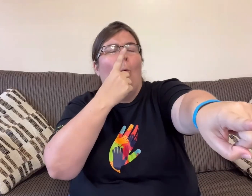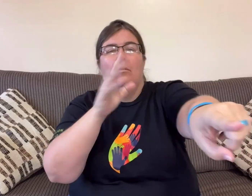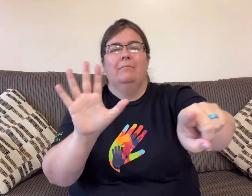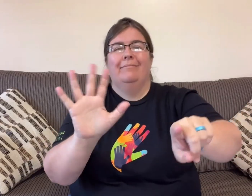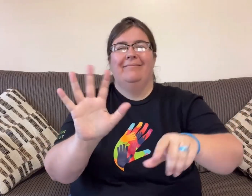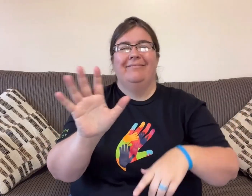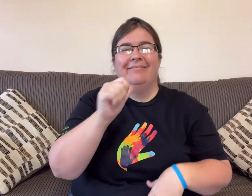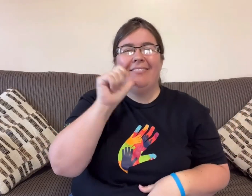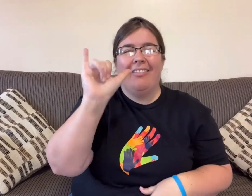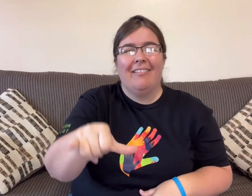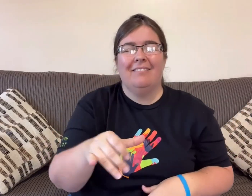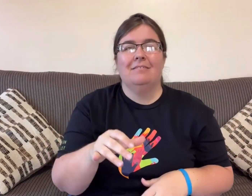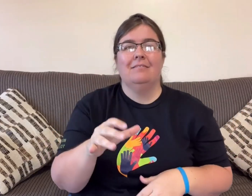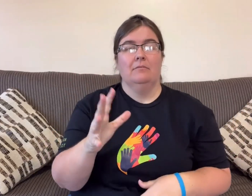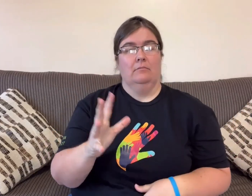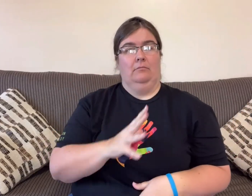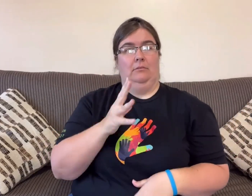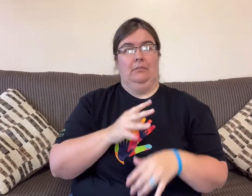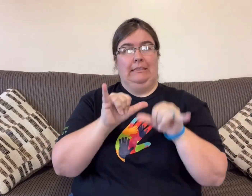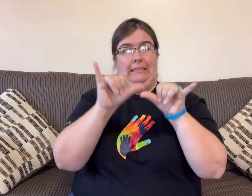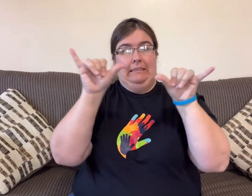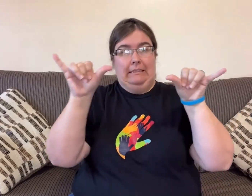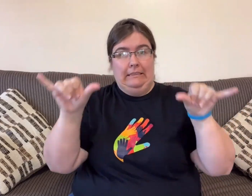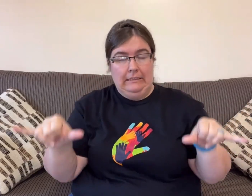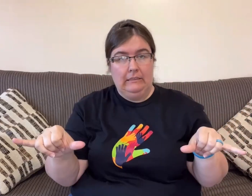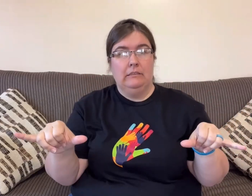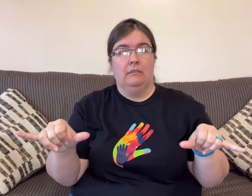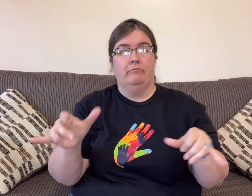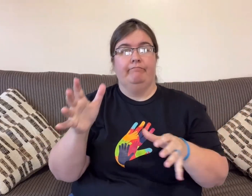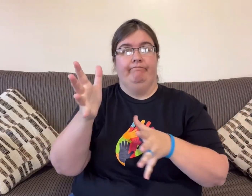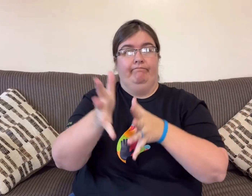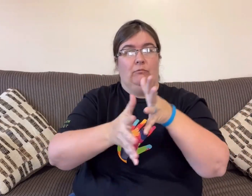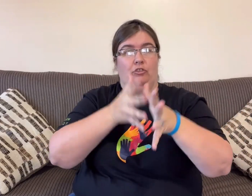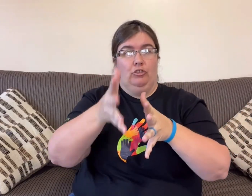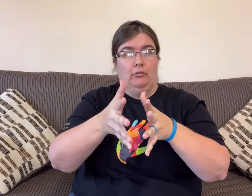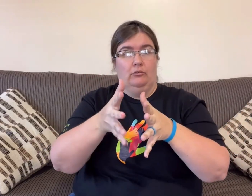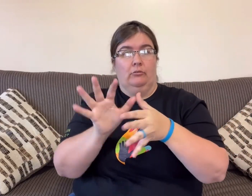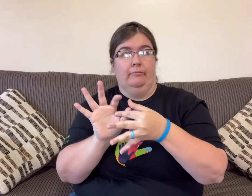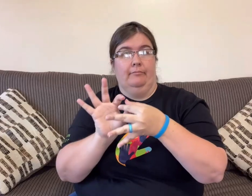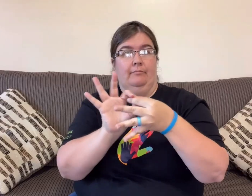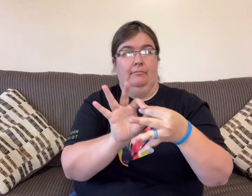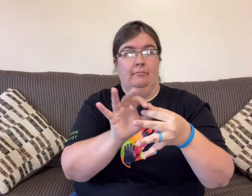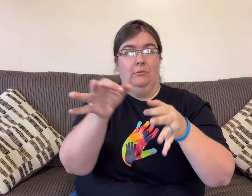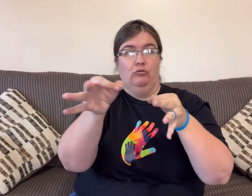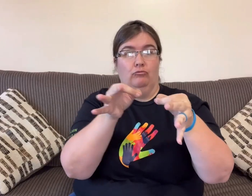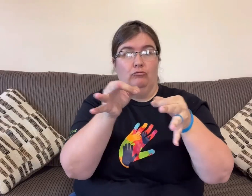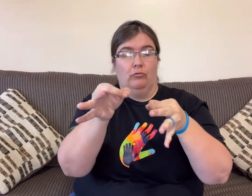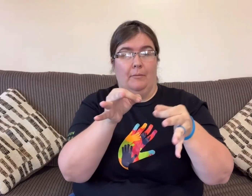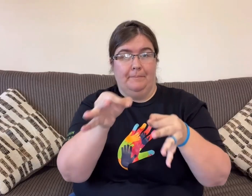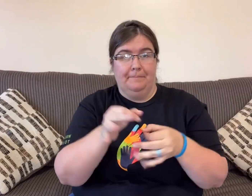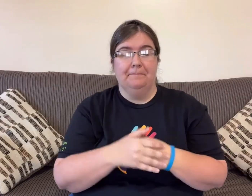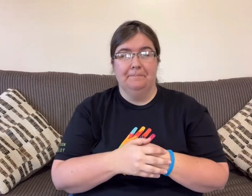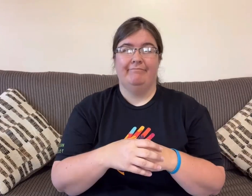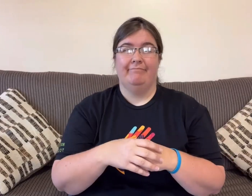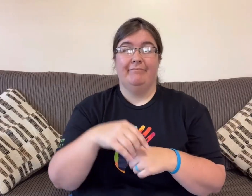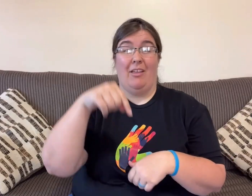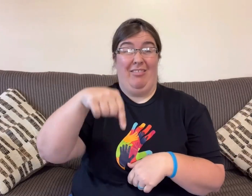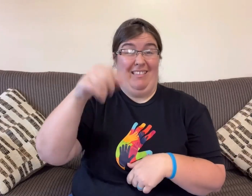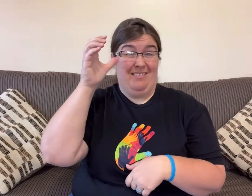It's a sophisticated system of gestures that enable description. And this concept